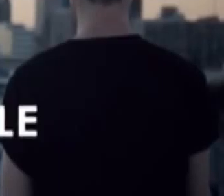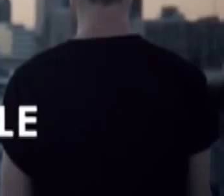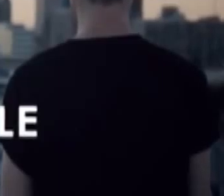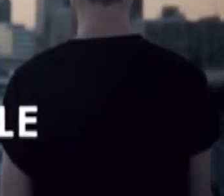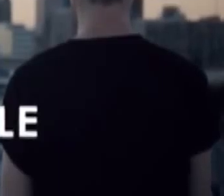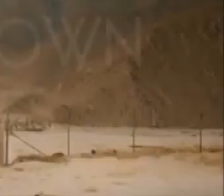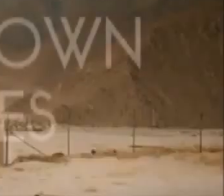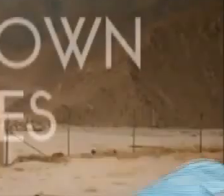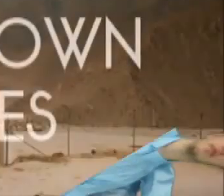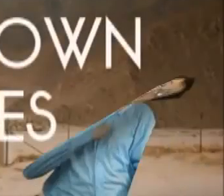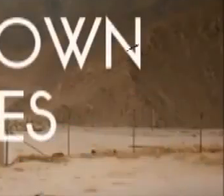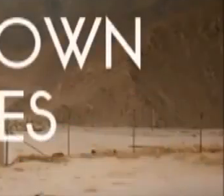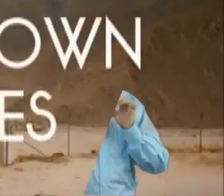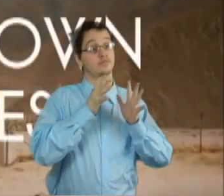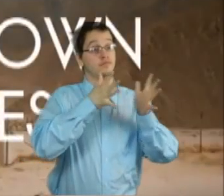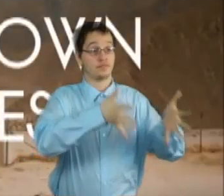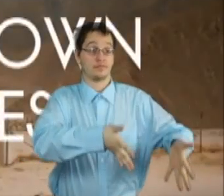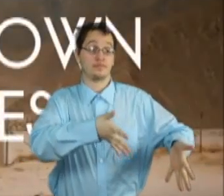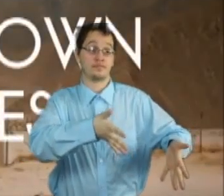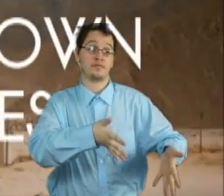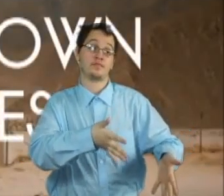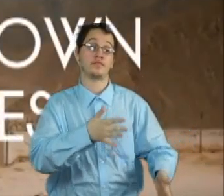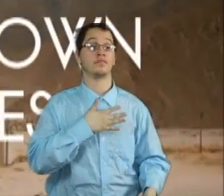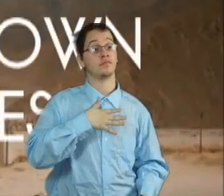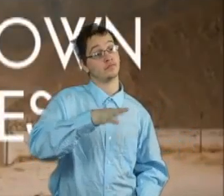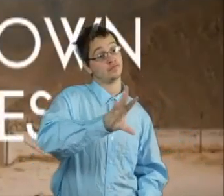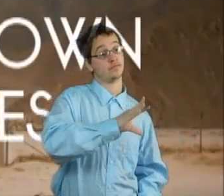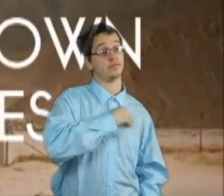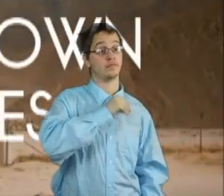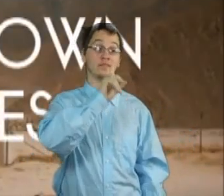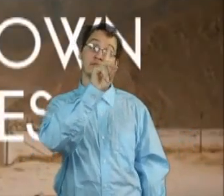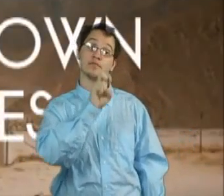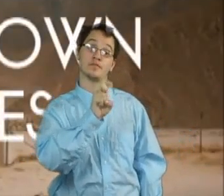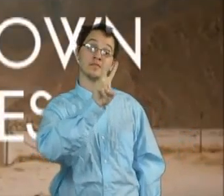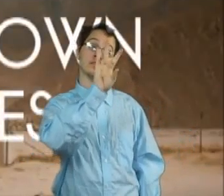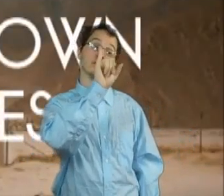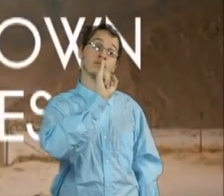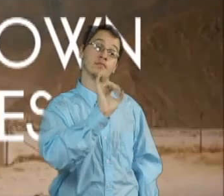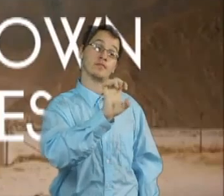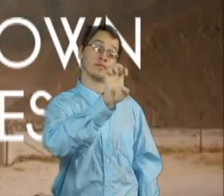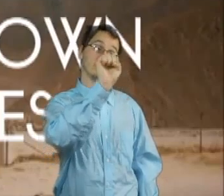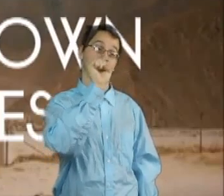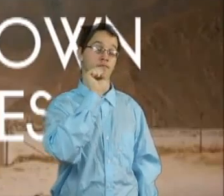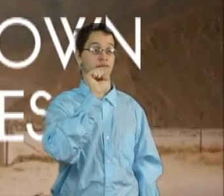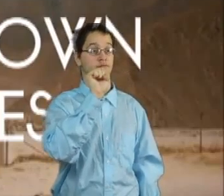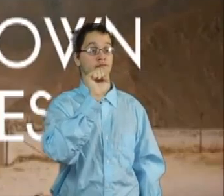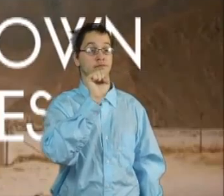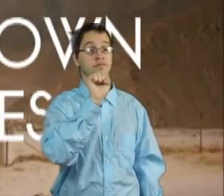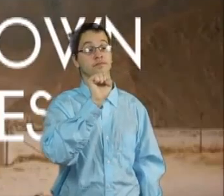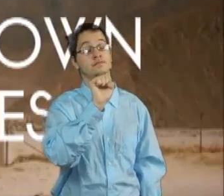I was left to my own devices